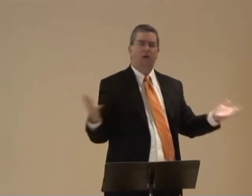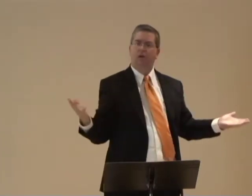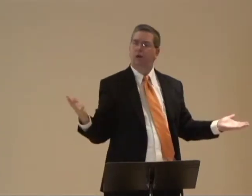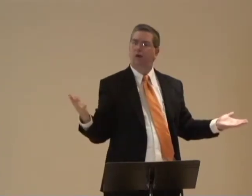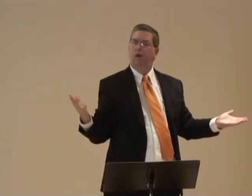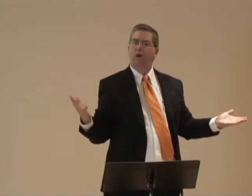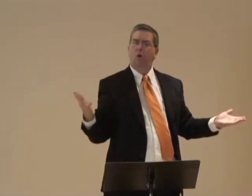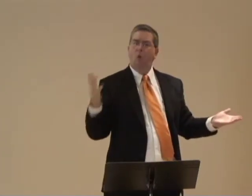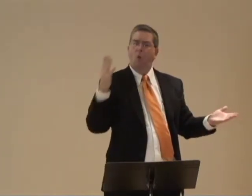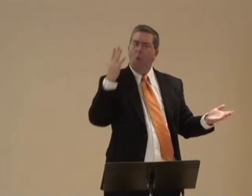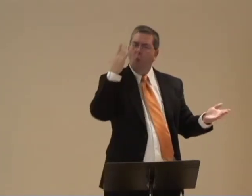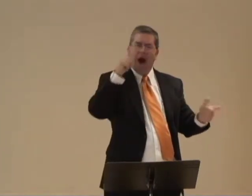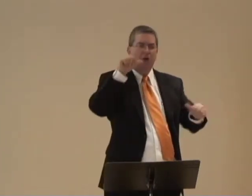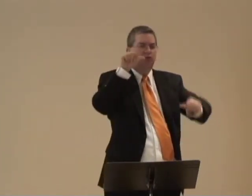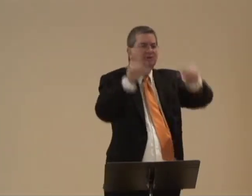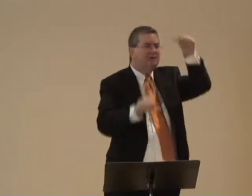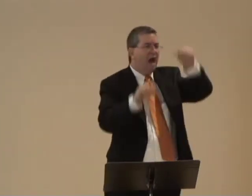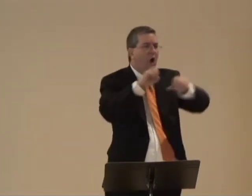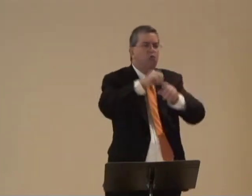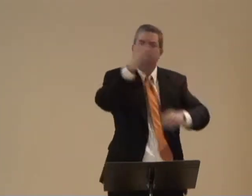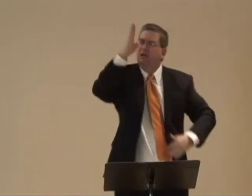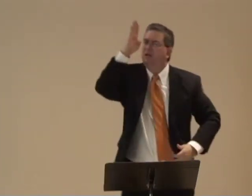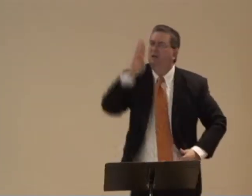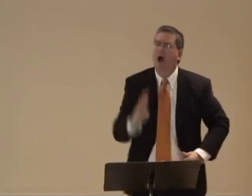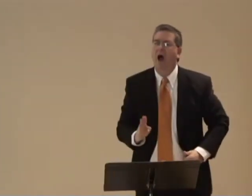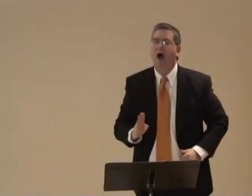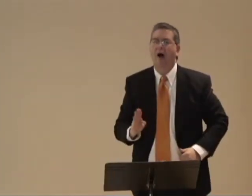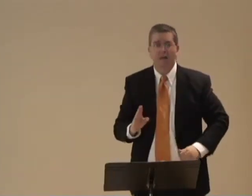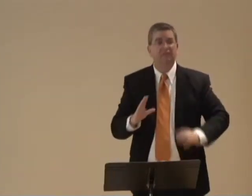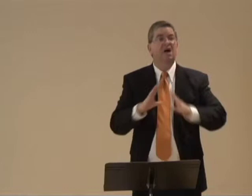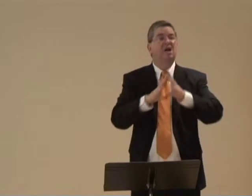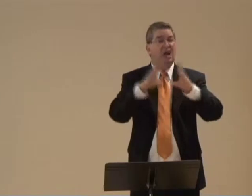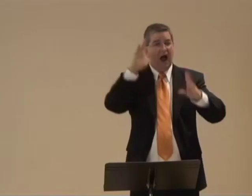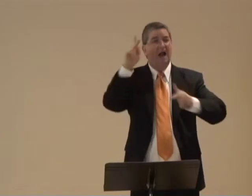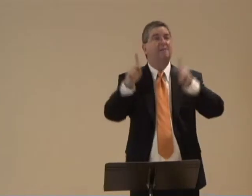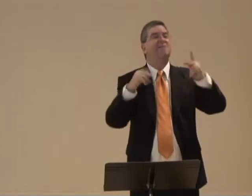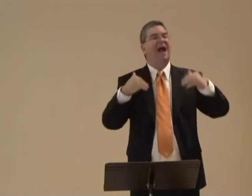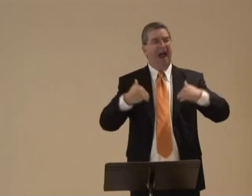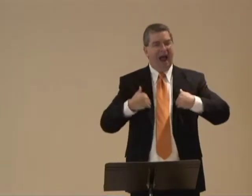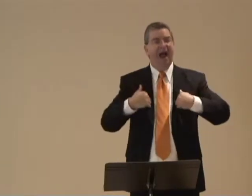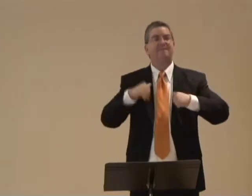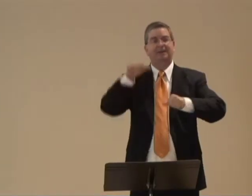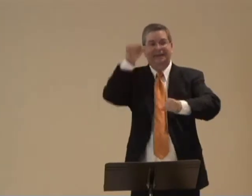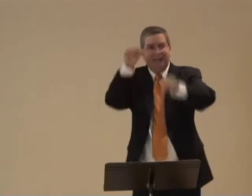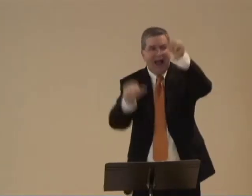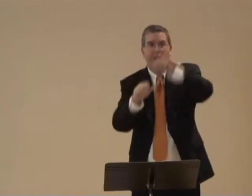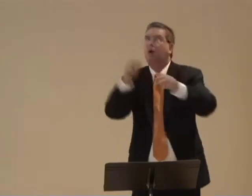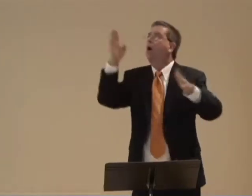Where's their faith? What happened to their faith? Why have they entered in such doubt?